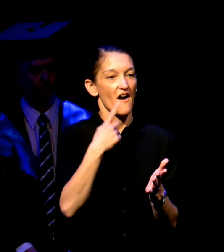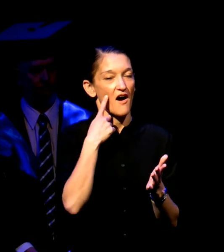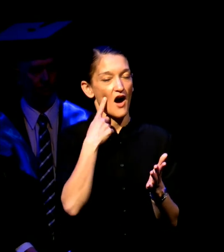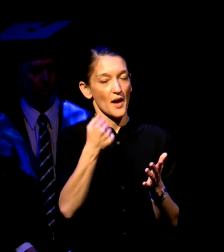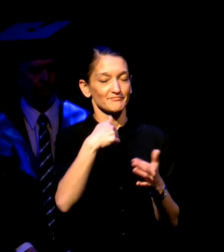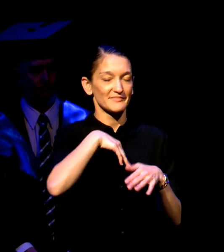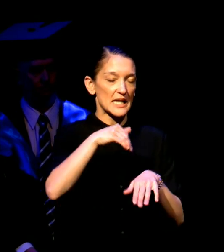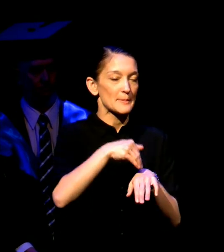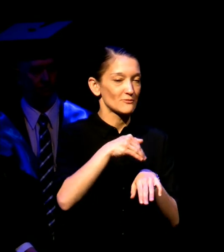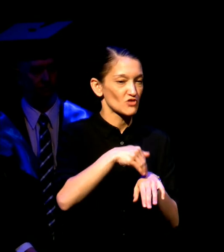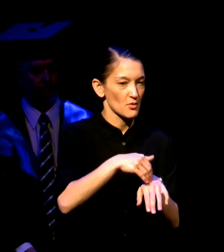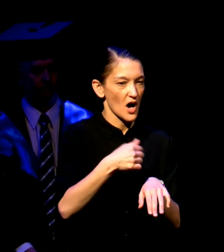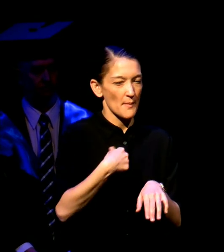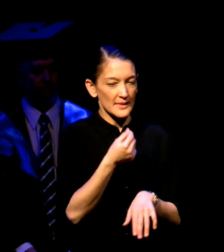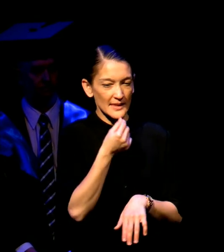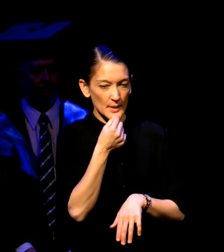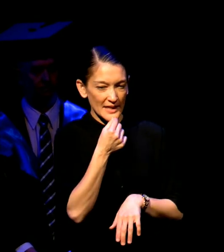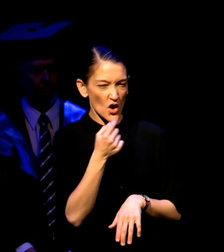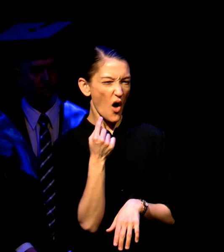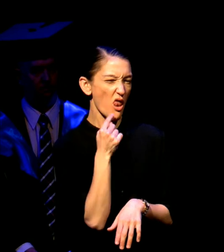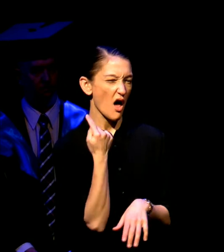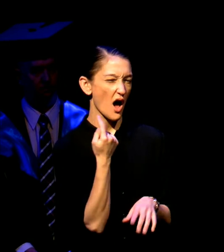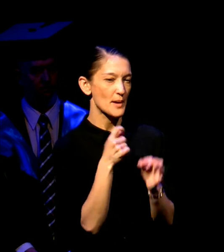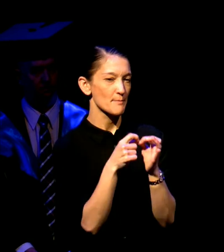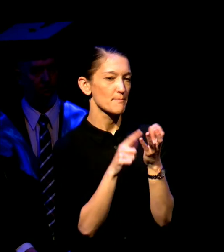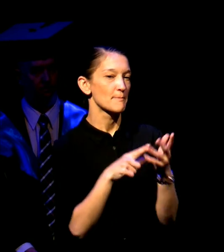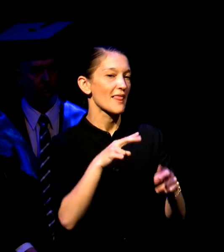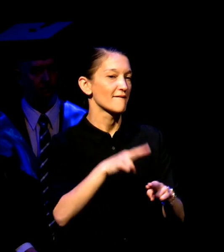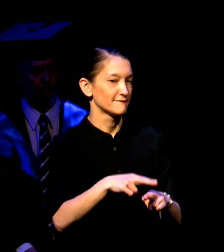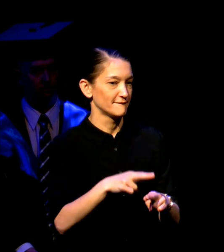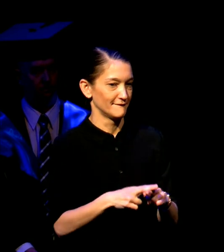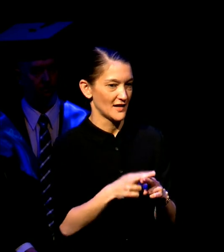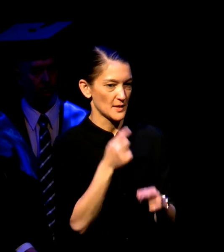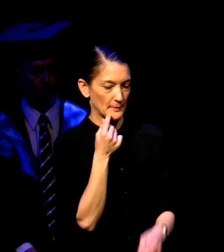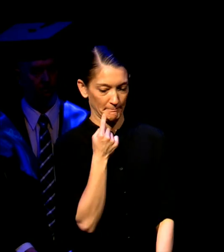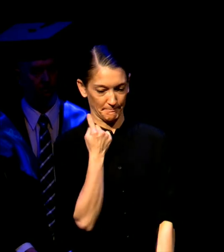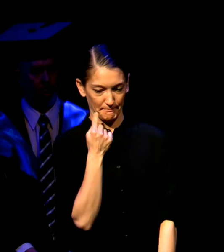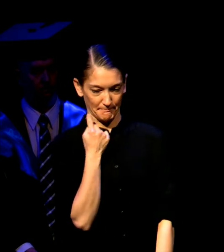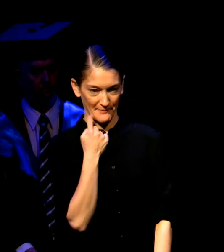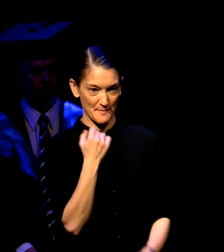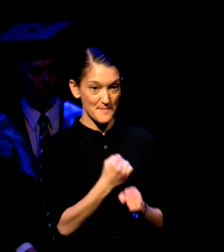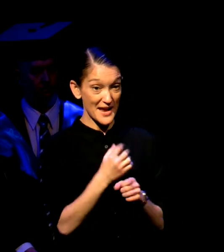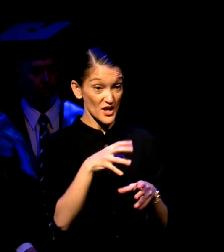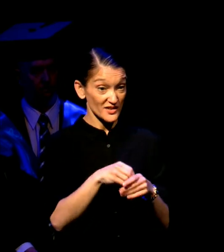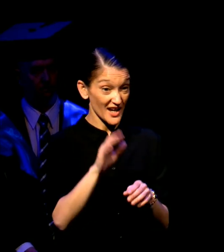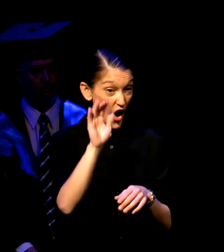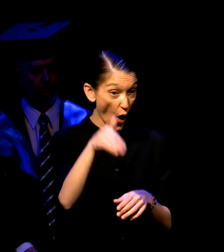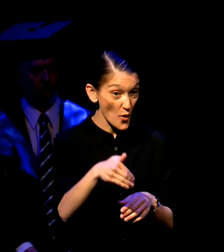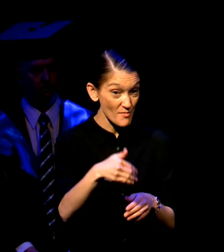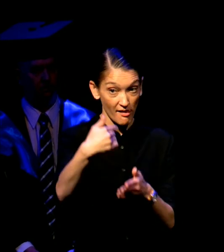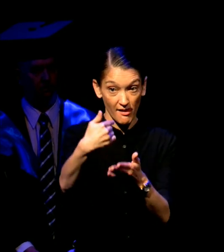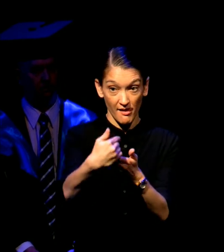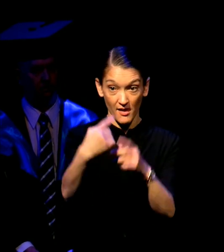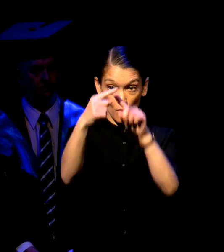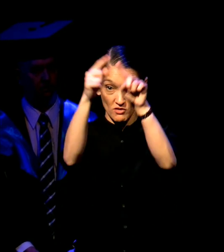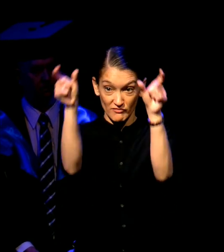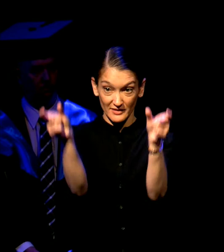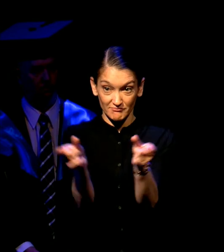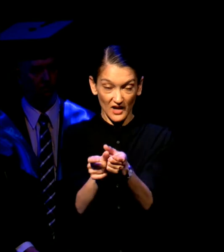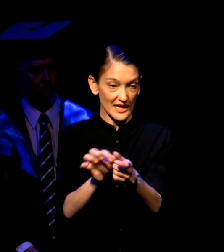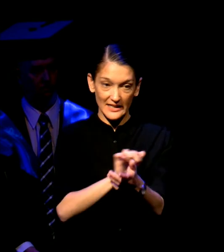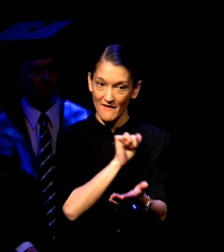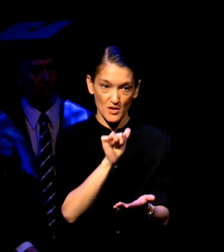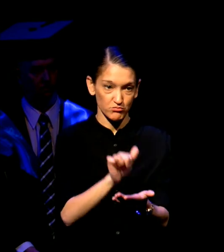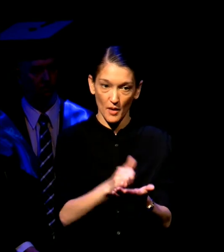of bluffed my way in, even though I'd been making content. It was at home with a ring light and a camera. I actually had no cameras,